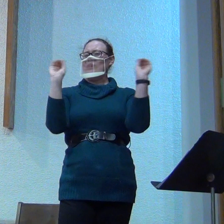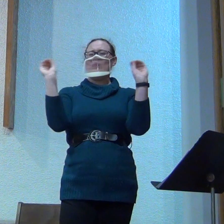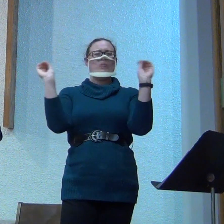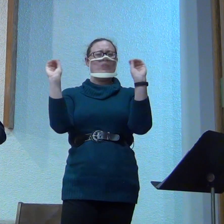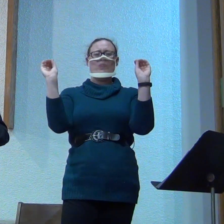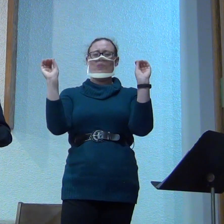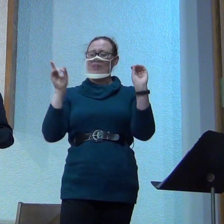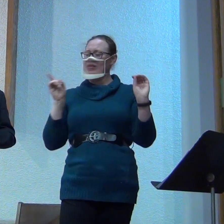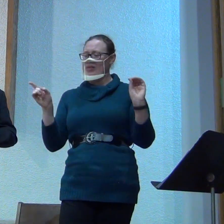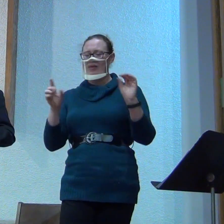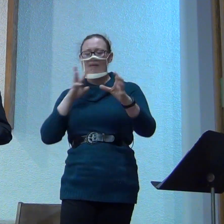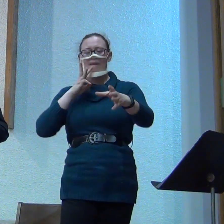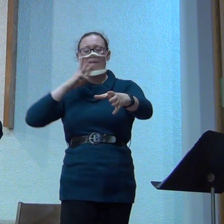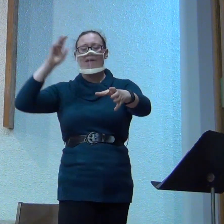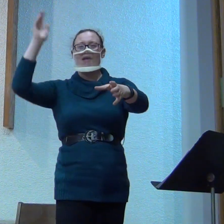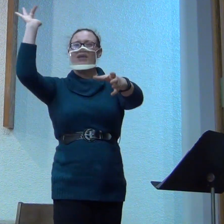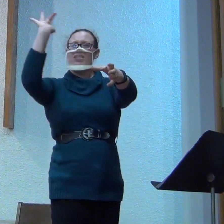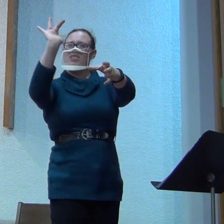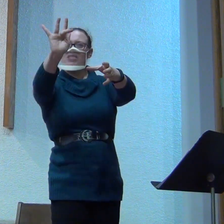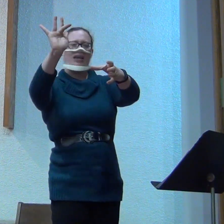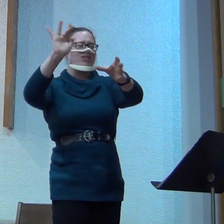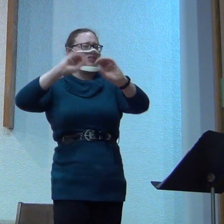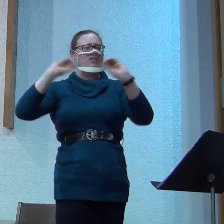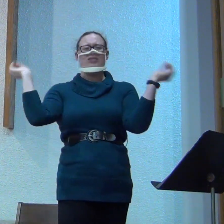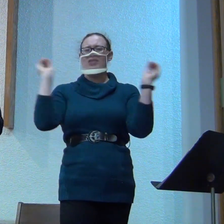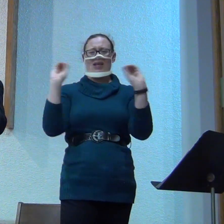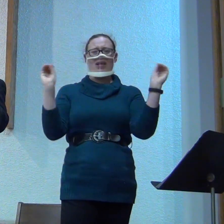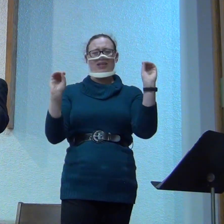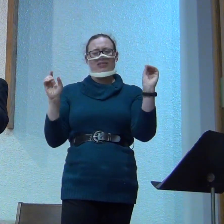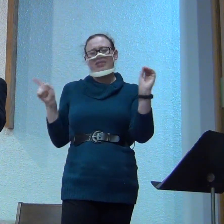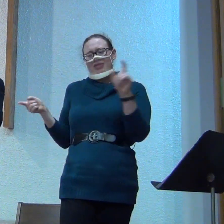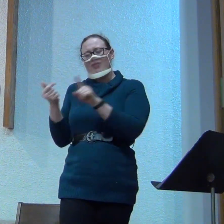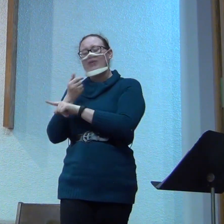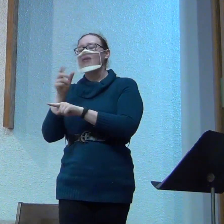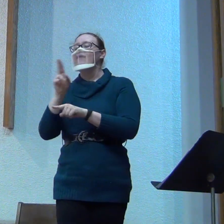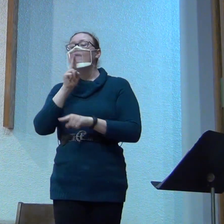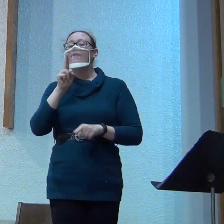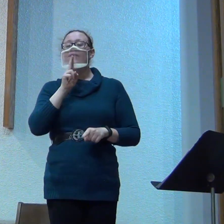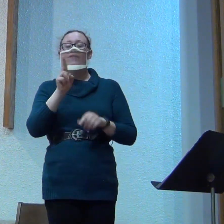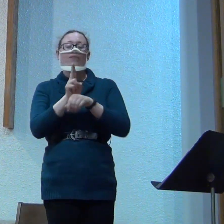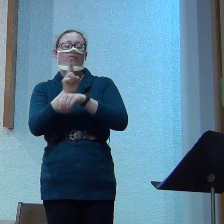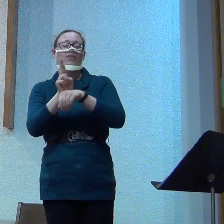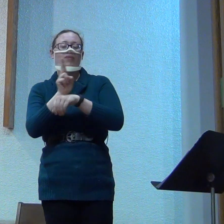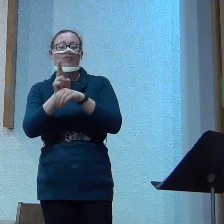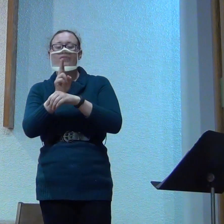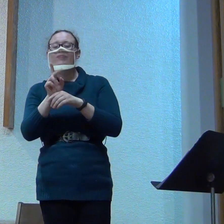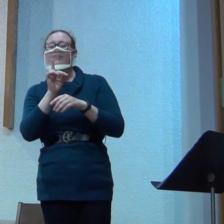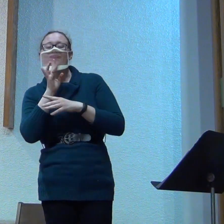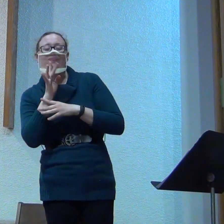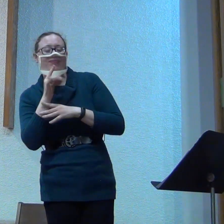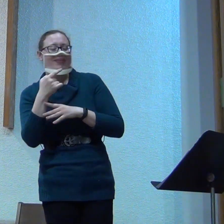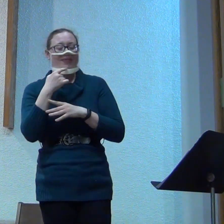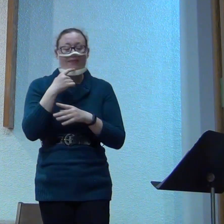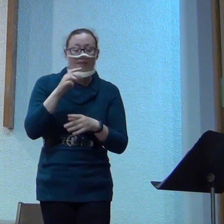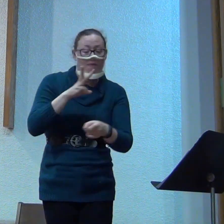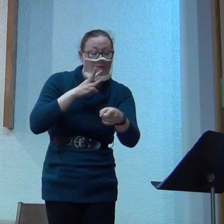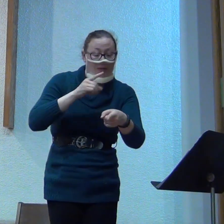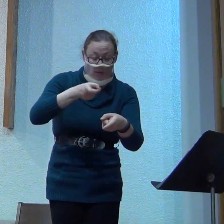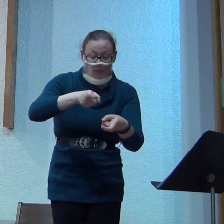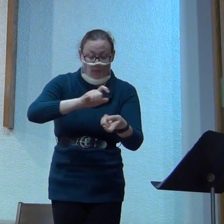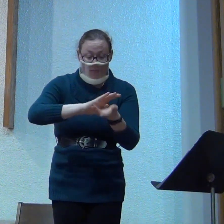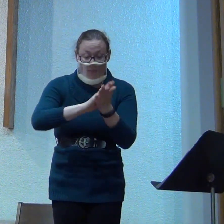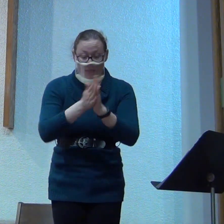touch the water. At no time does he use the word water or wine in